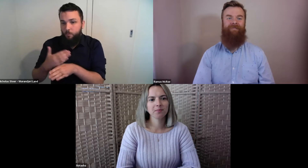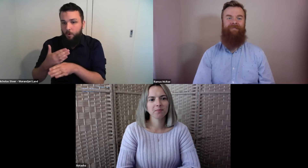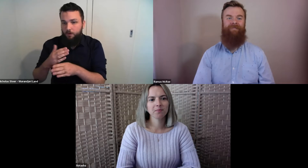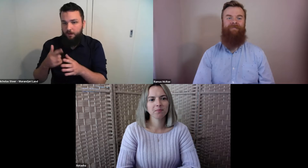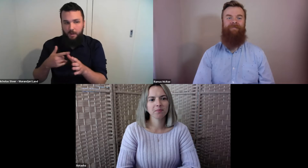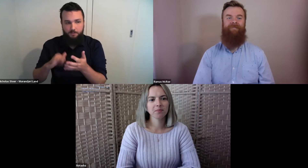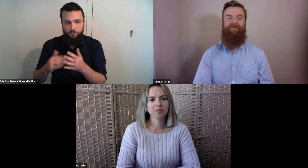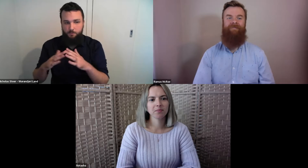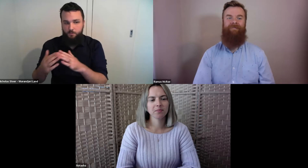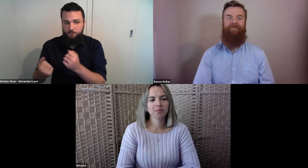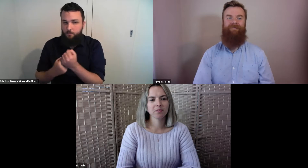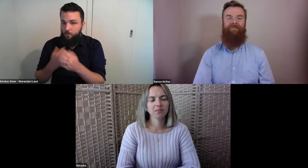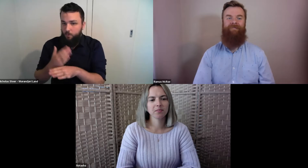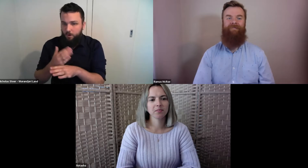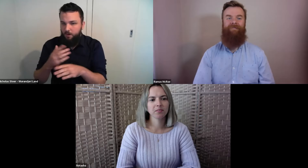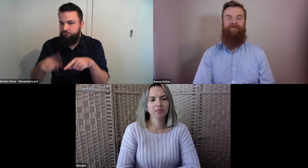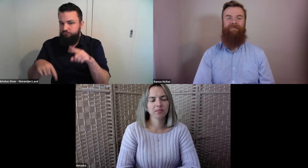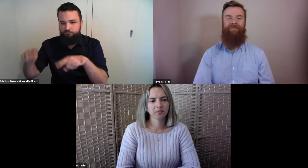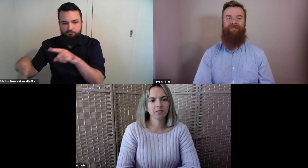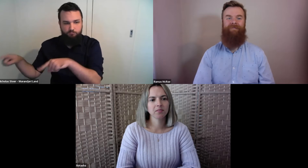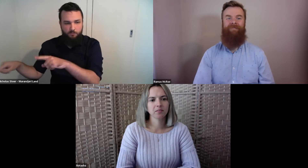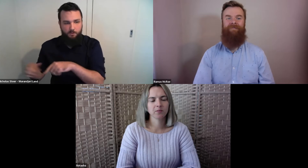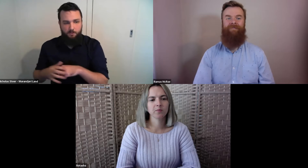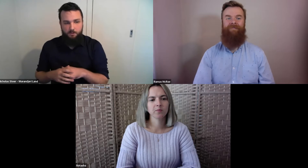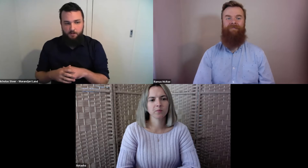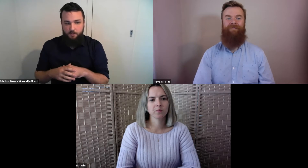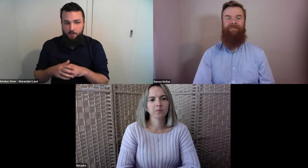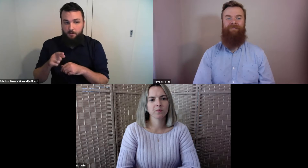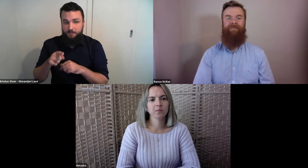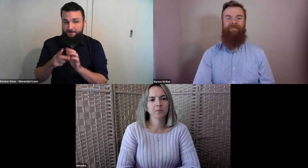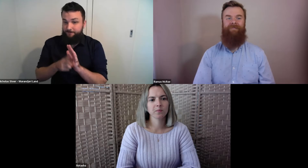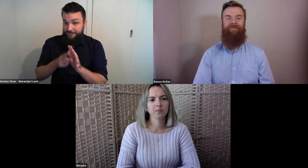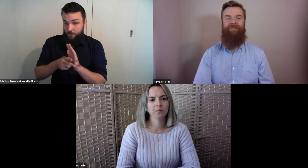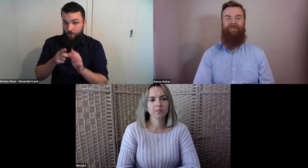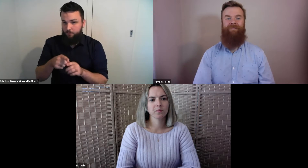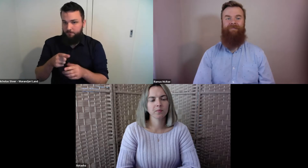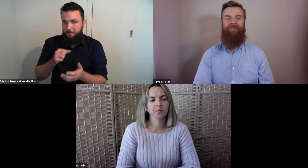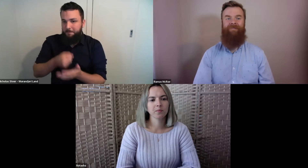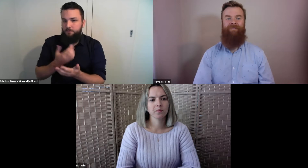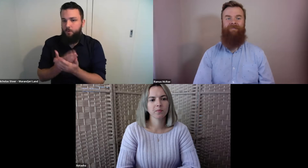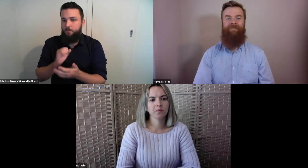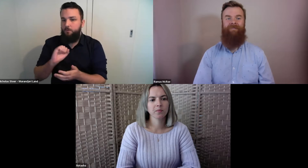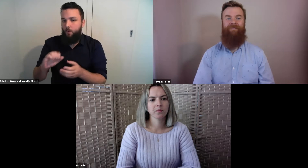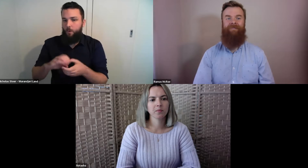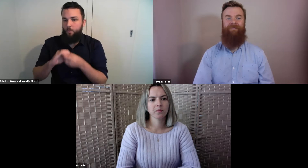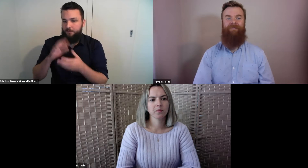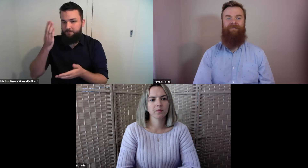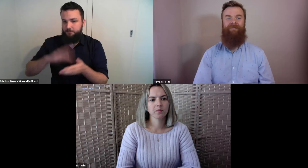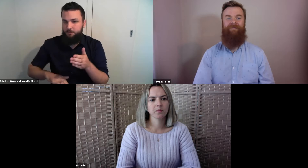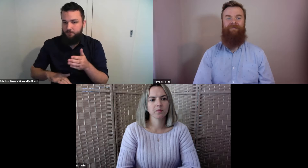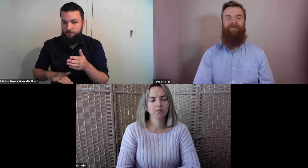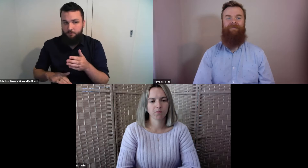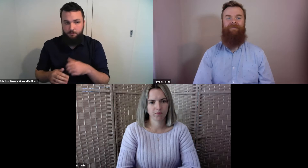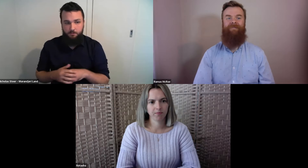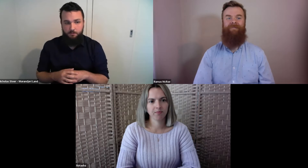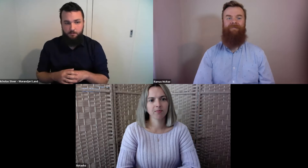first question's for you. So you typically work as a community support worker in various settings. So with that video,